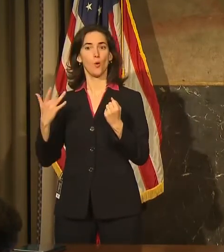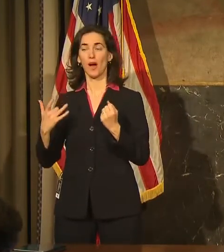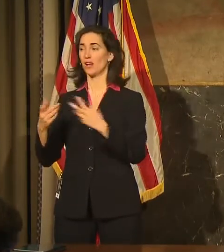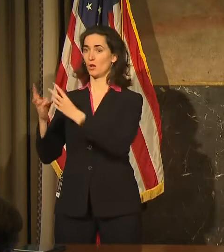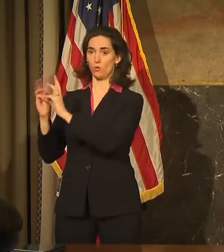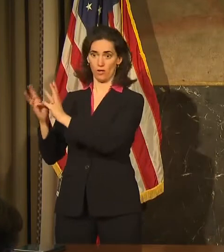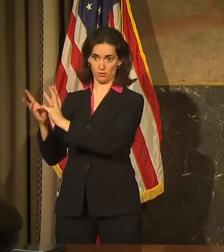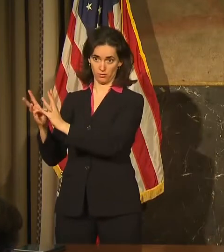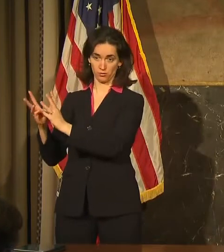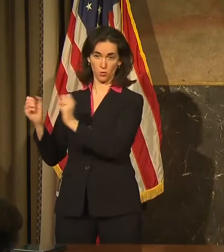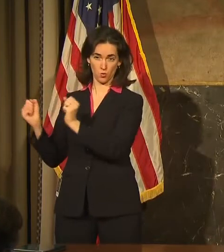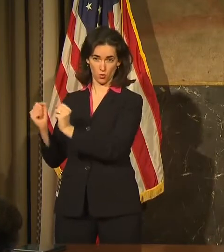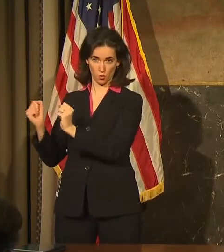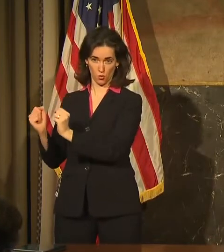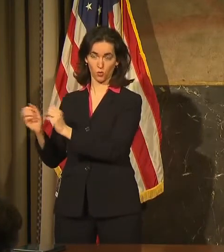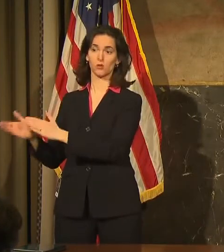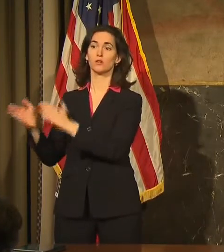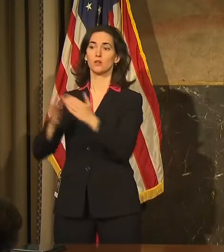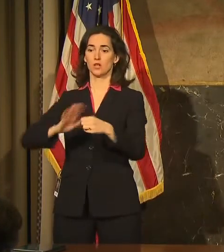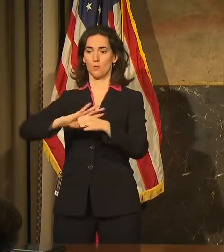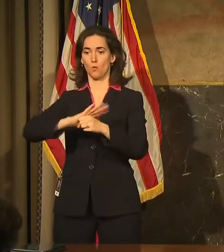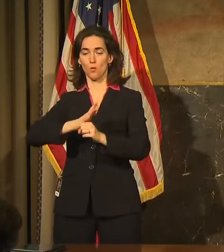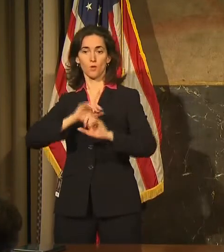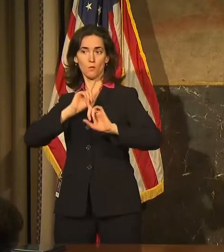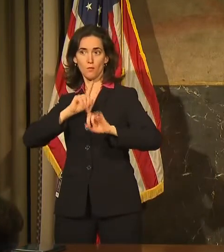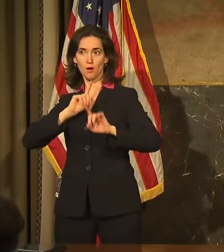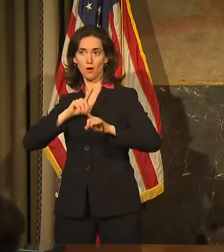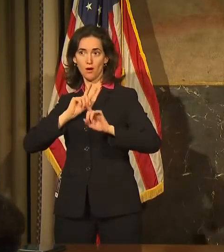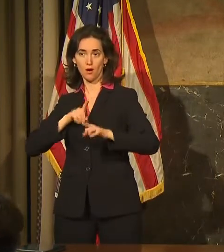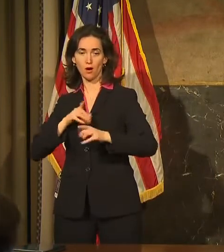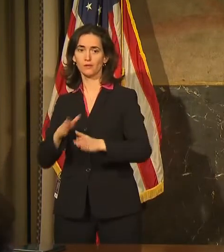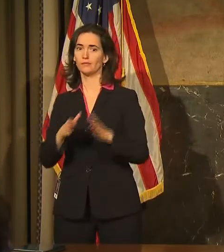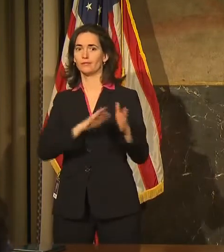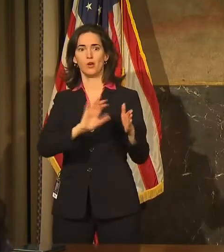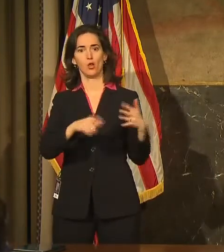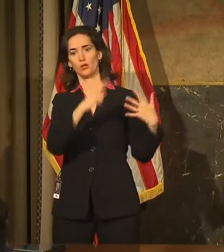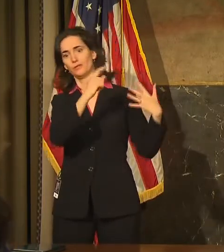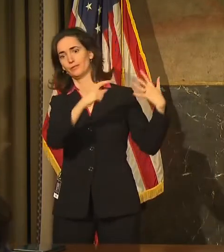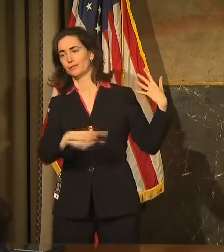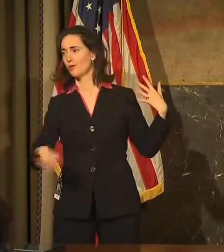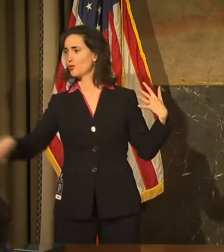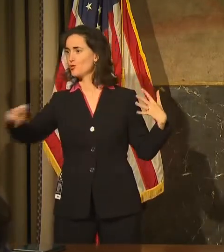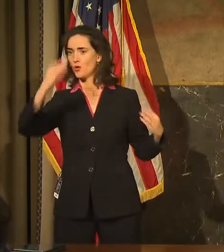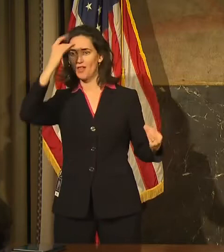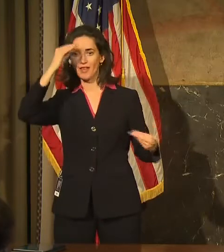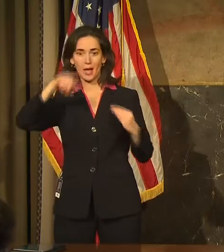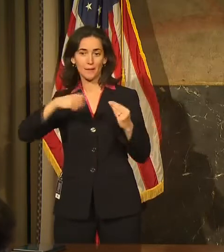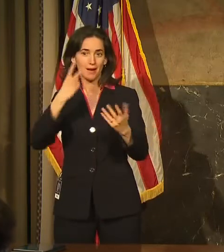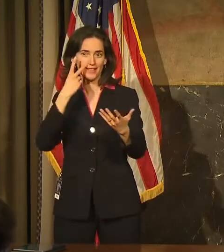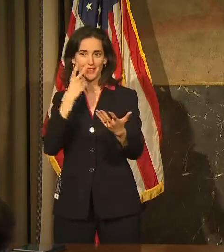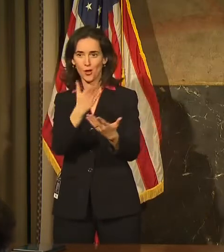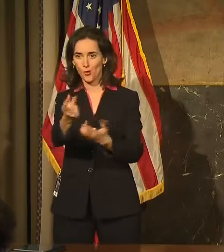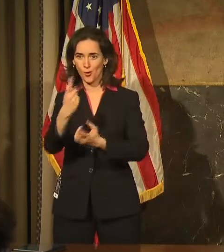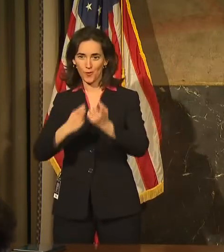ongoing response to the pandemic, and whatever else might be on your mind. We'll see in a few